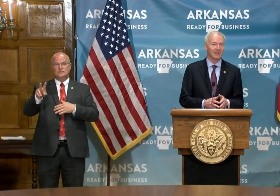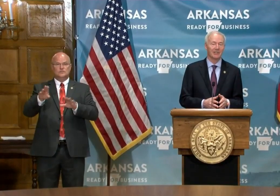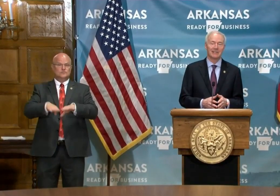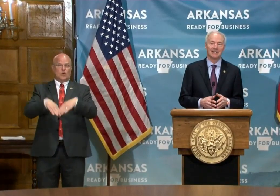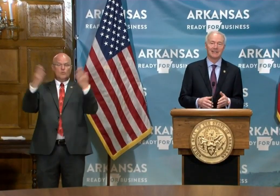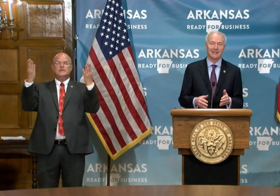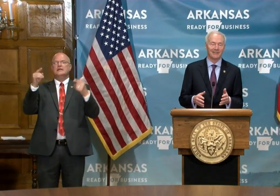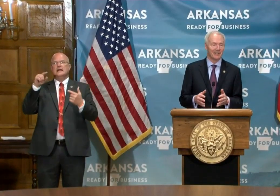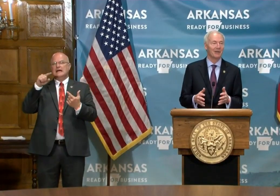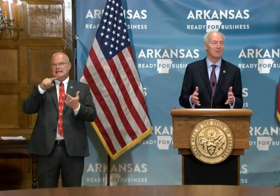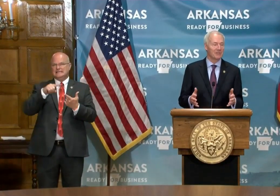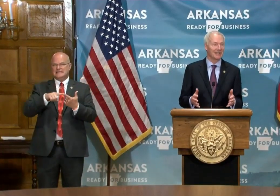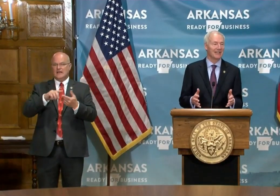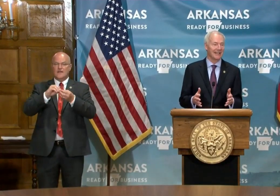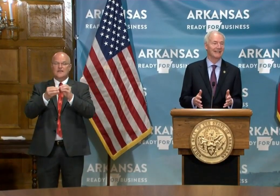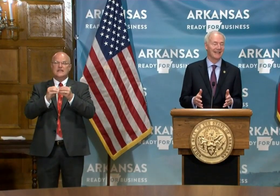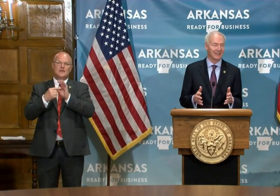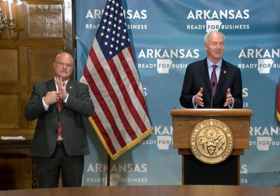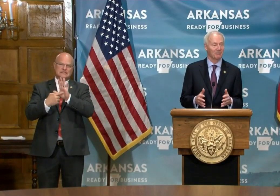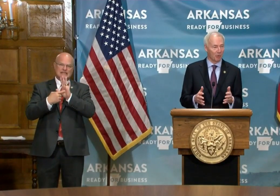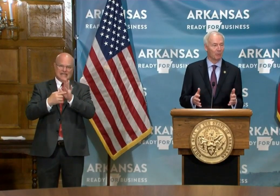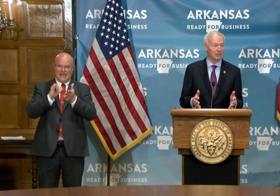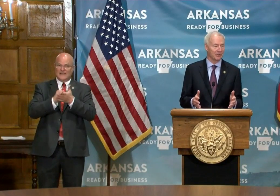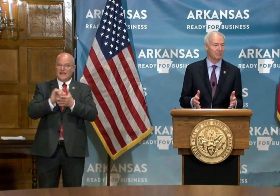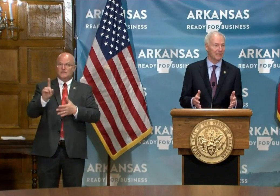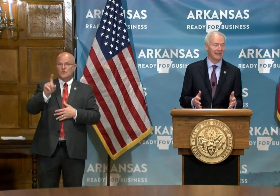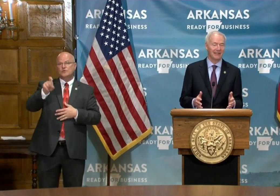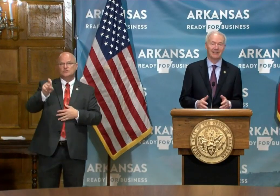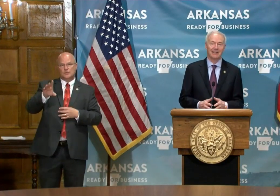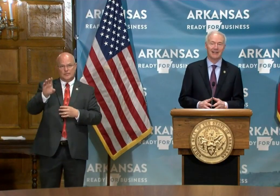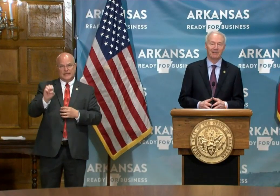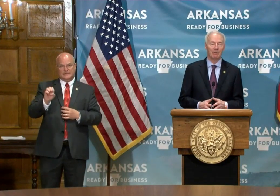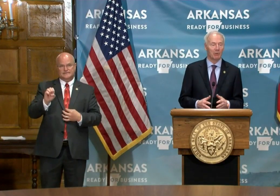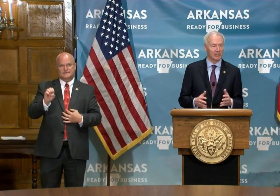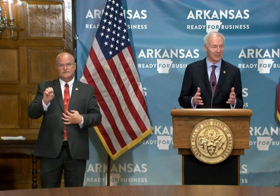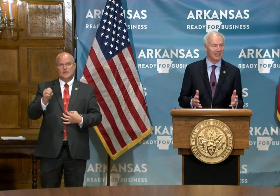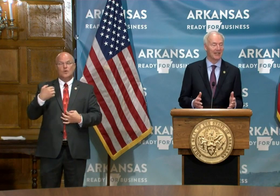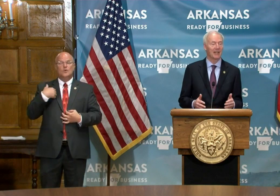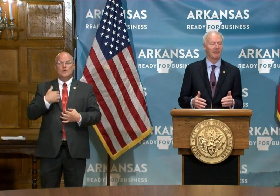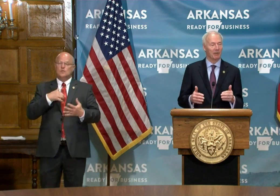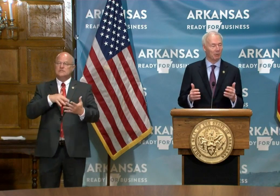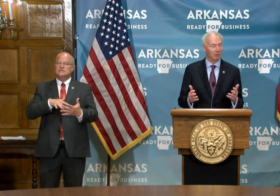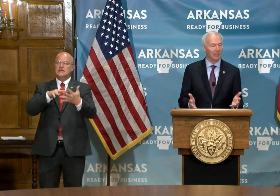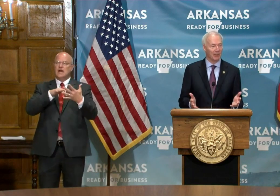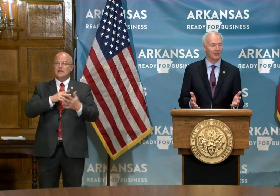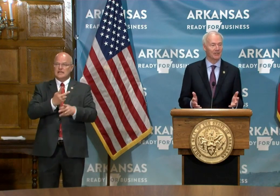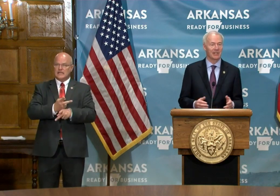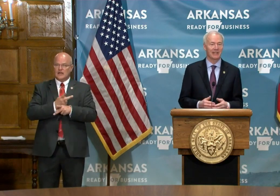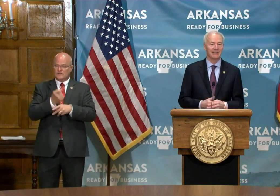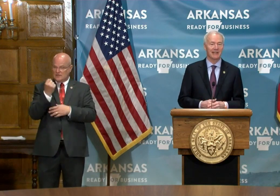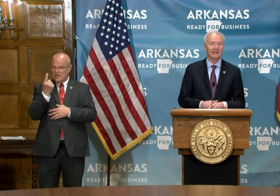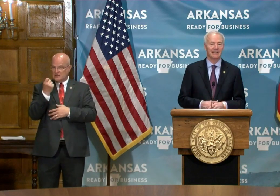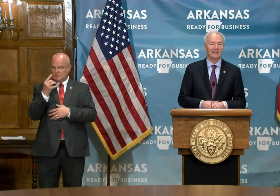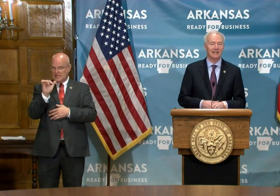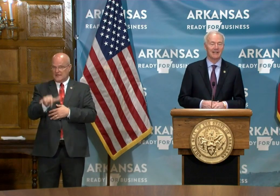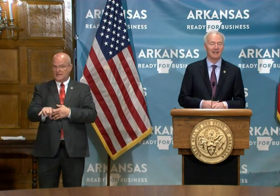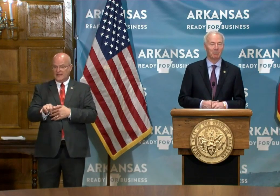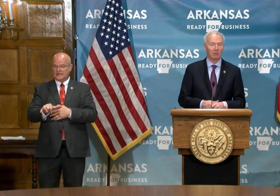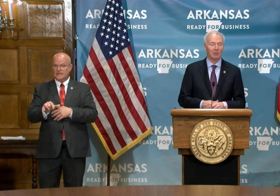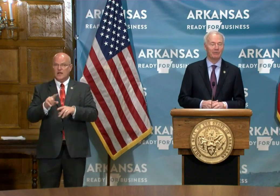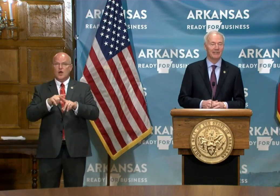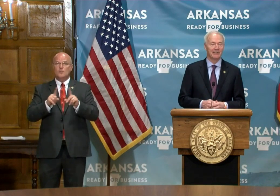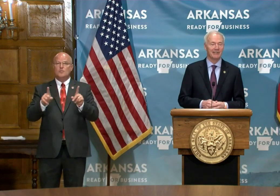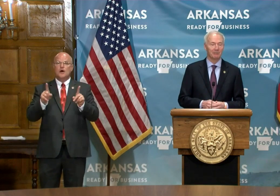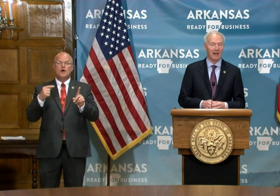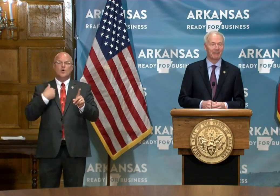opening until the numbers indicate that's where we should be. And we want to study it carefully. We want to understand that.